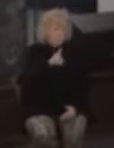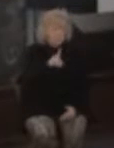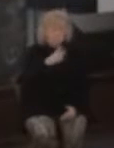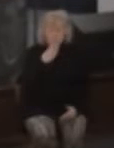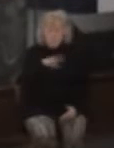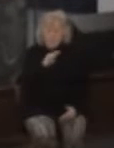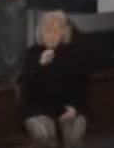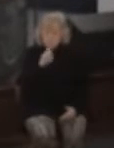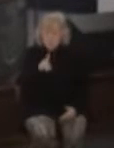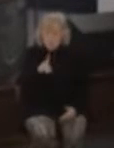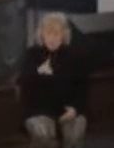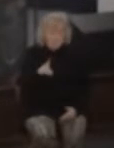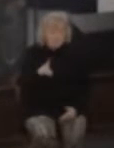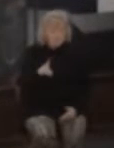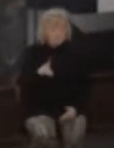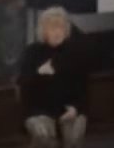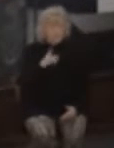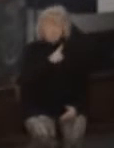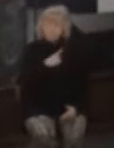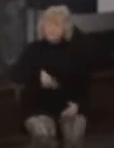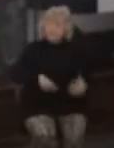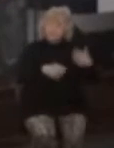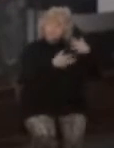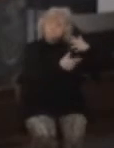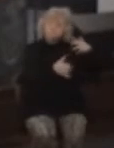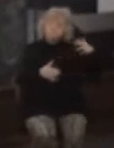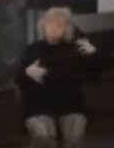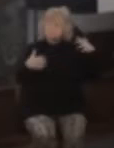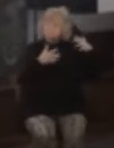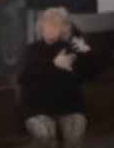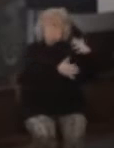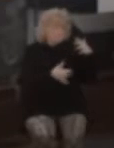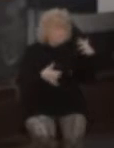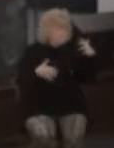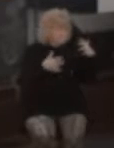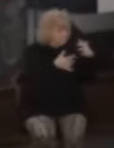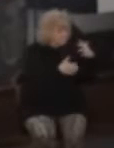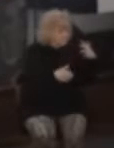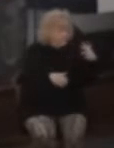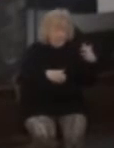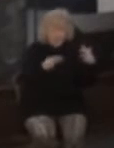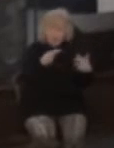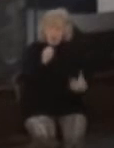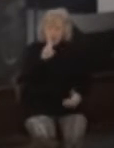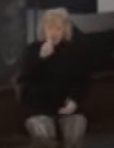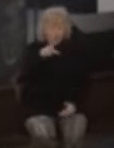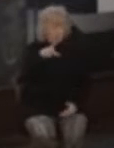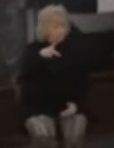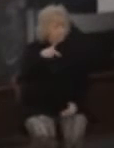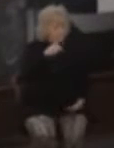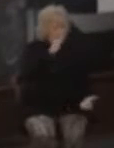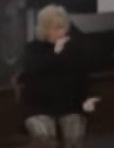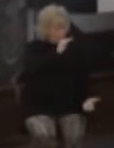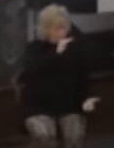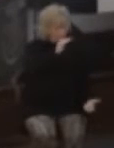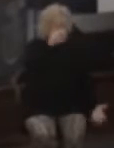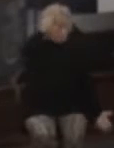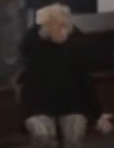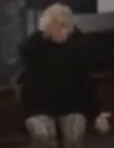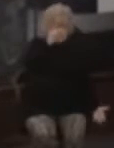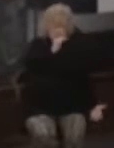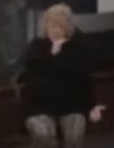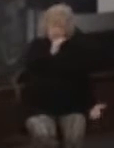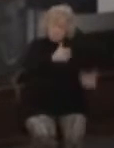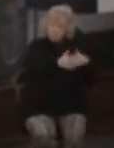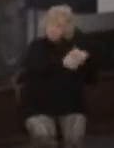the harp to try and calm him down. And David has this lyre, this small harp in his hand. And Saul has a